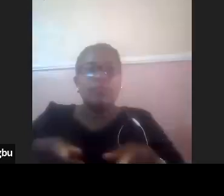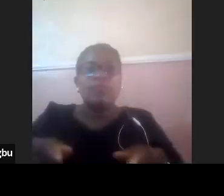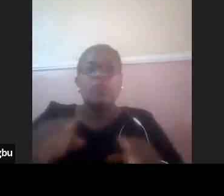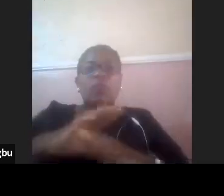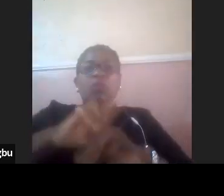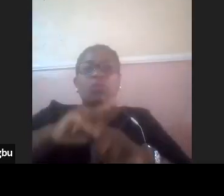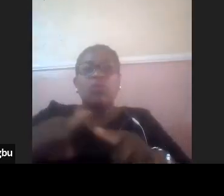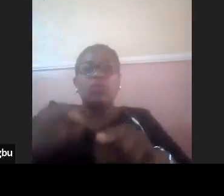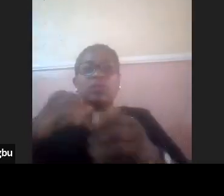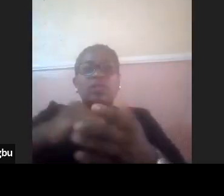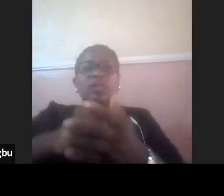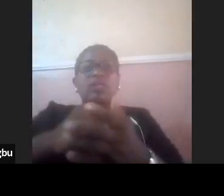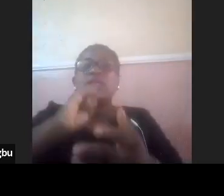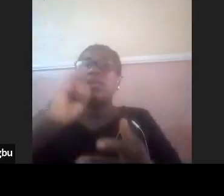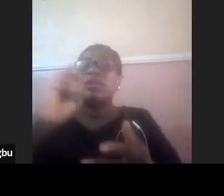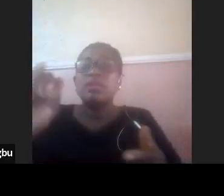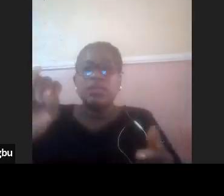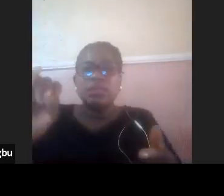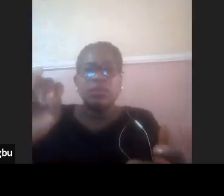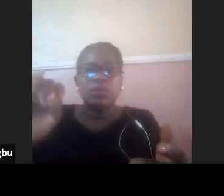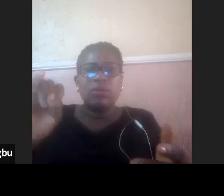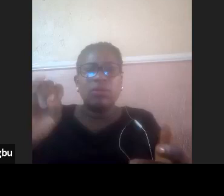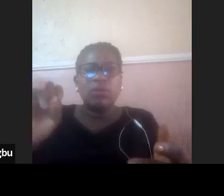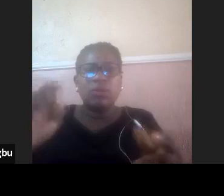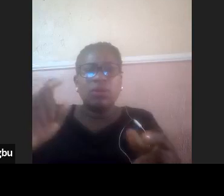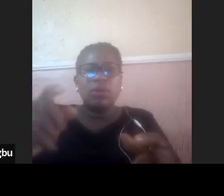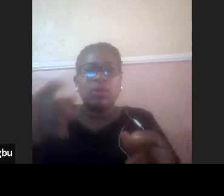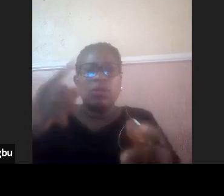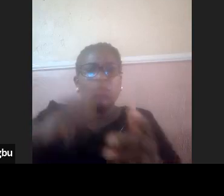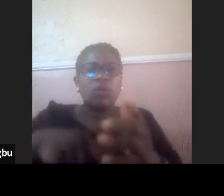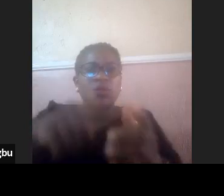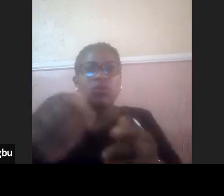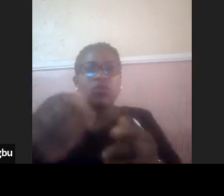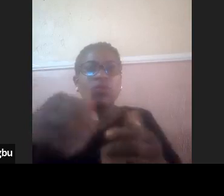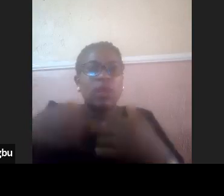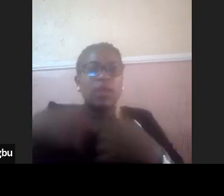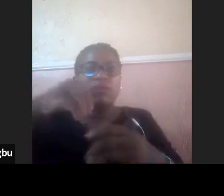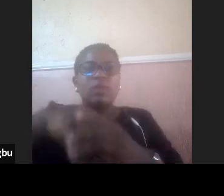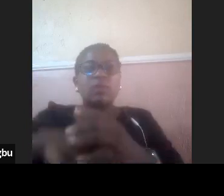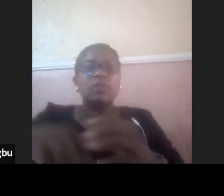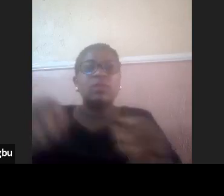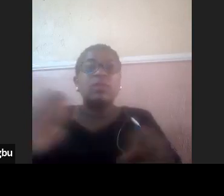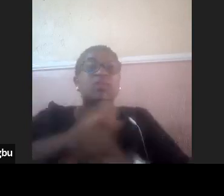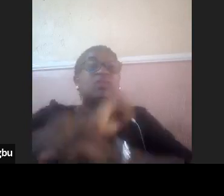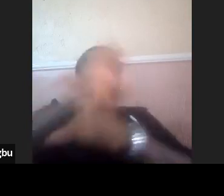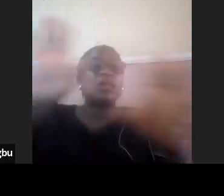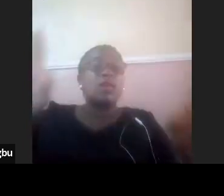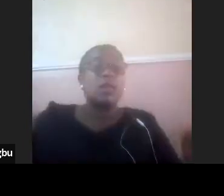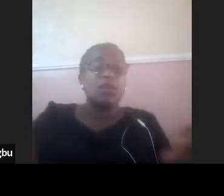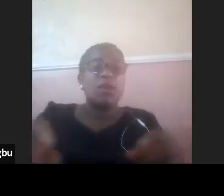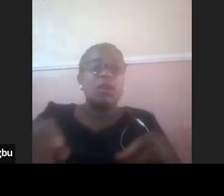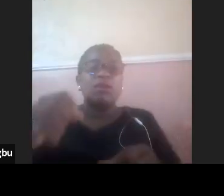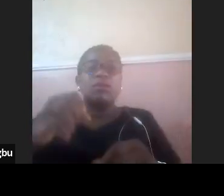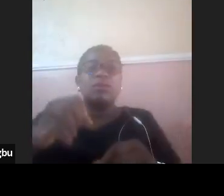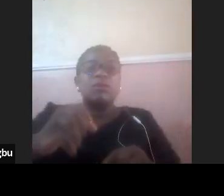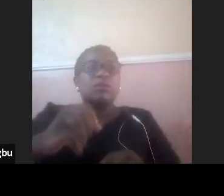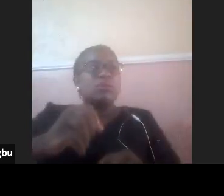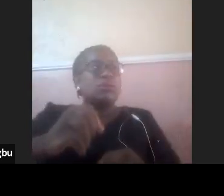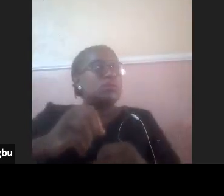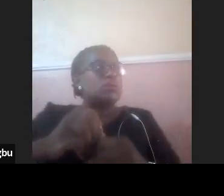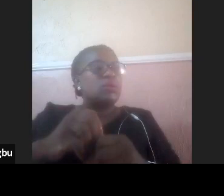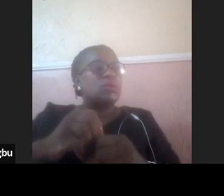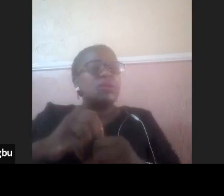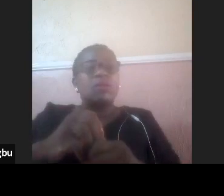fewer spots than what you have in the general scholarship. And you really need to be on your A